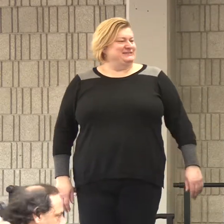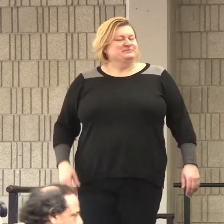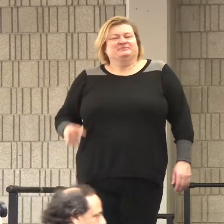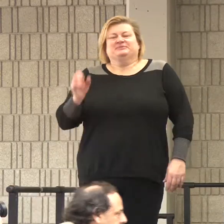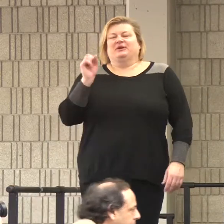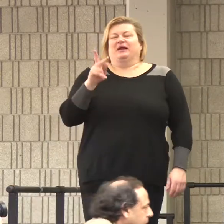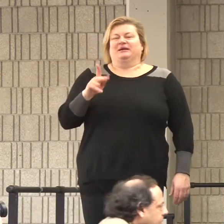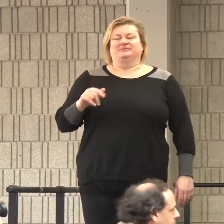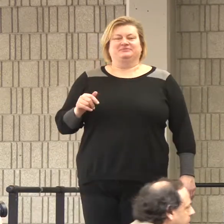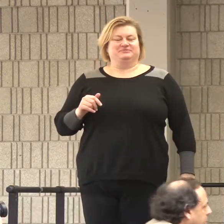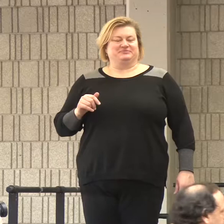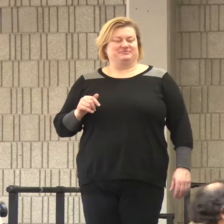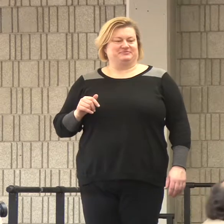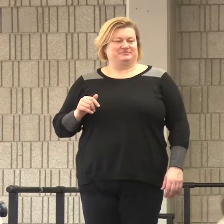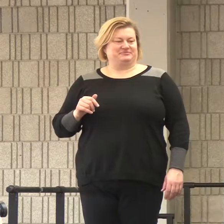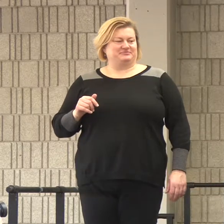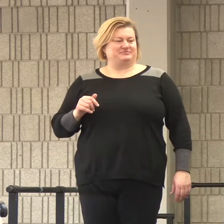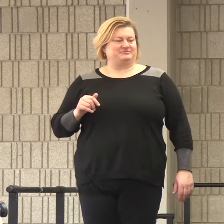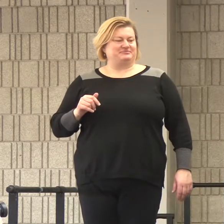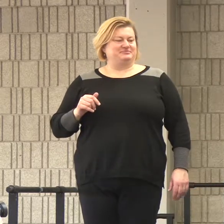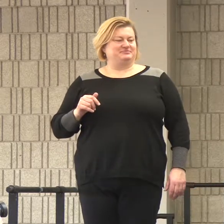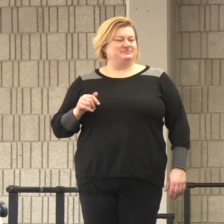Okay.